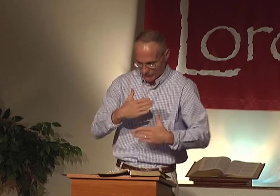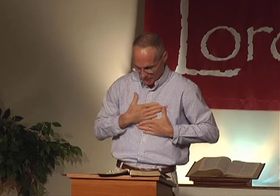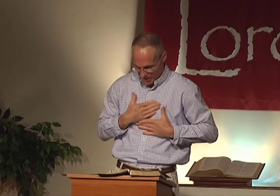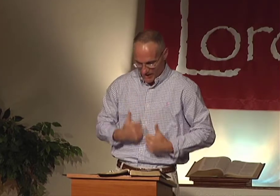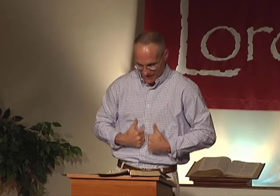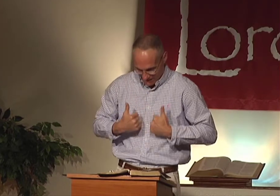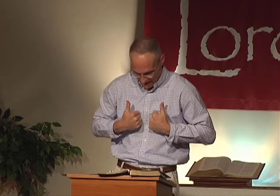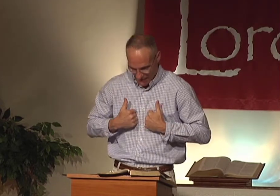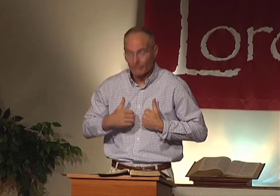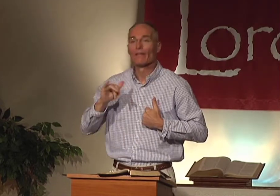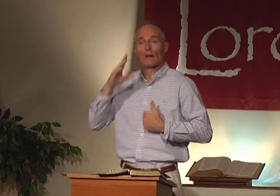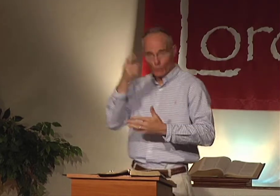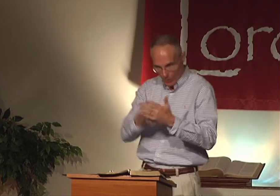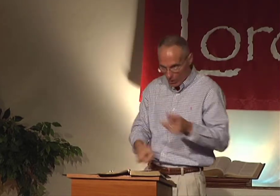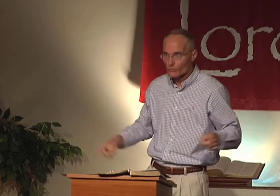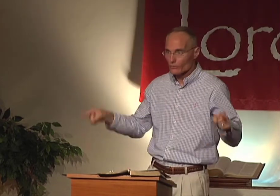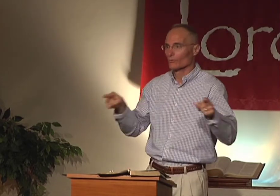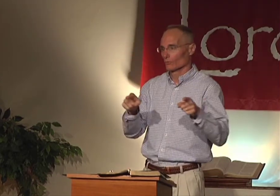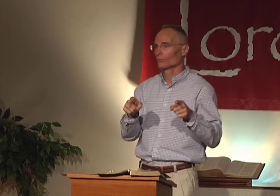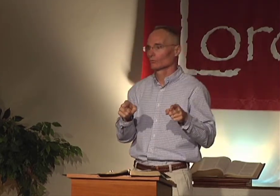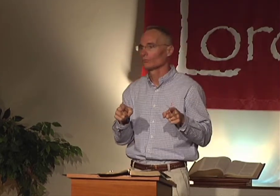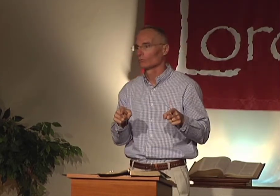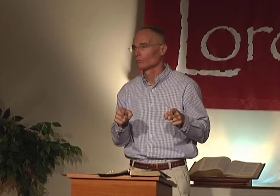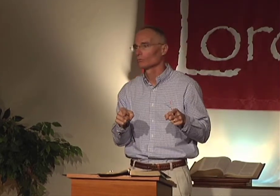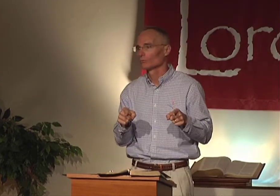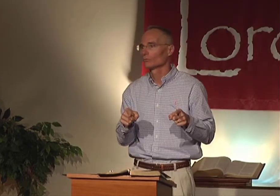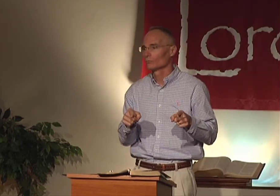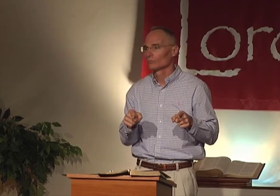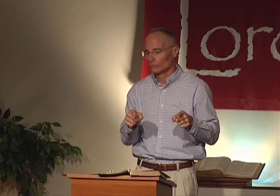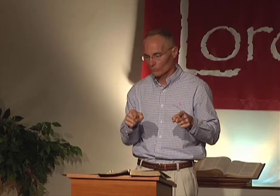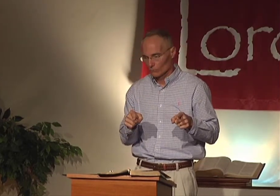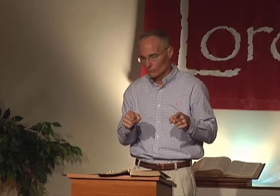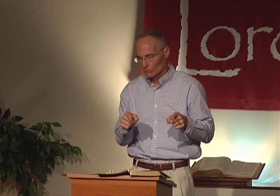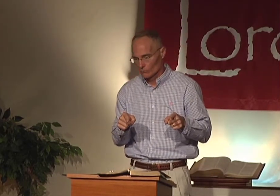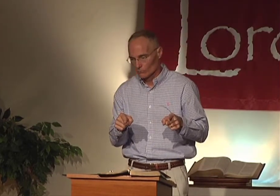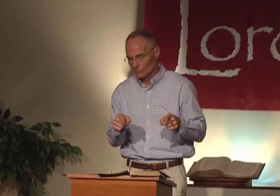believing in God's word for your life, that will cost you.